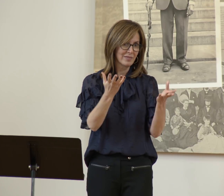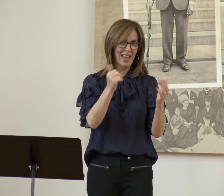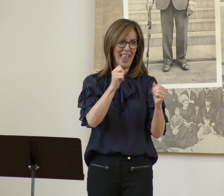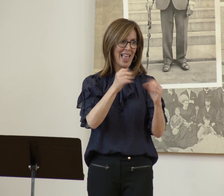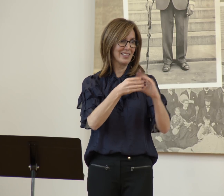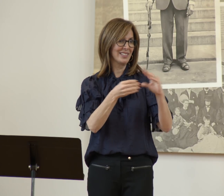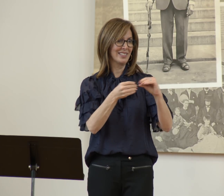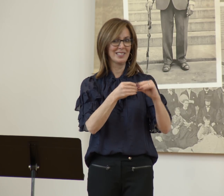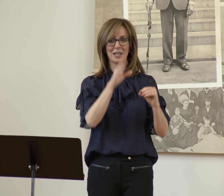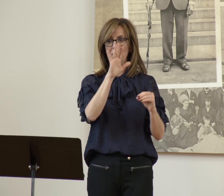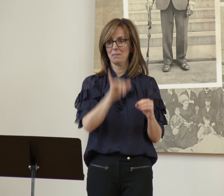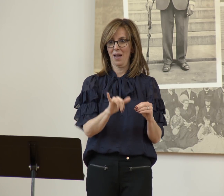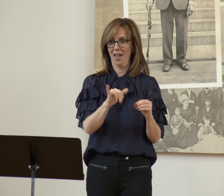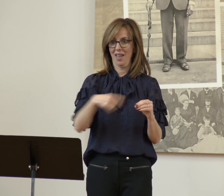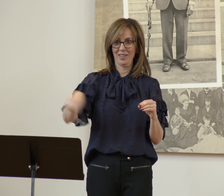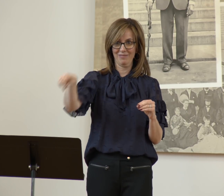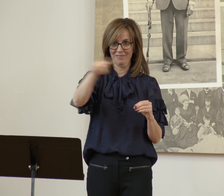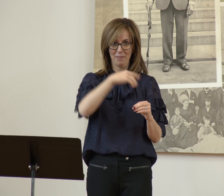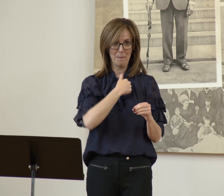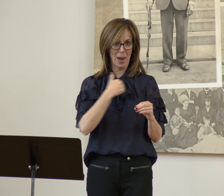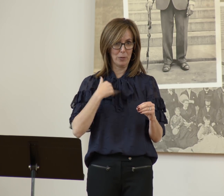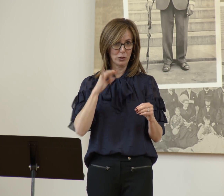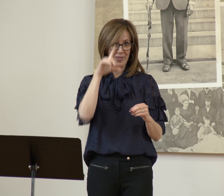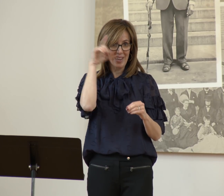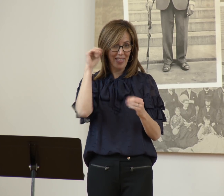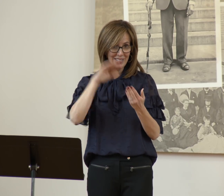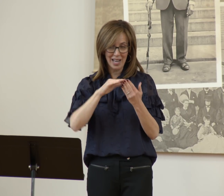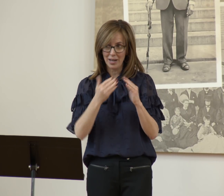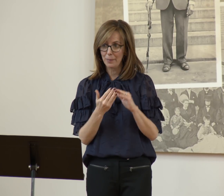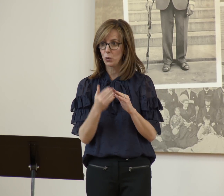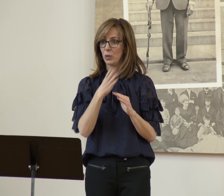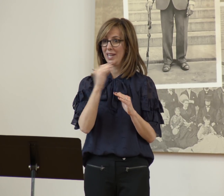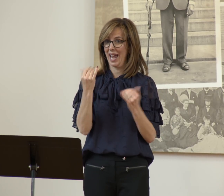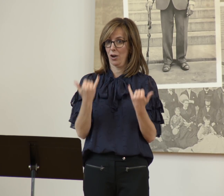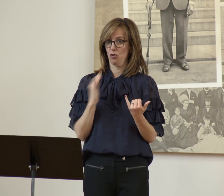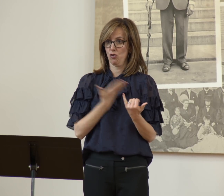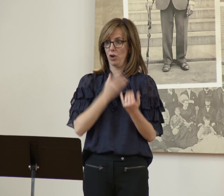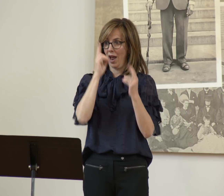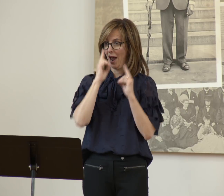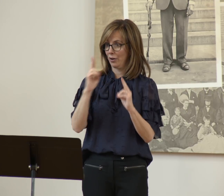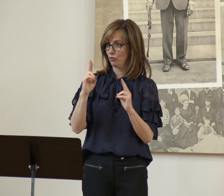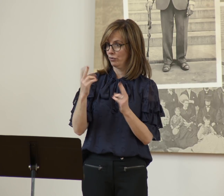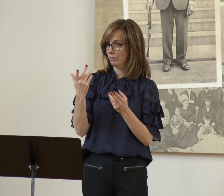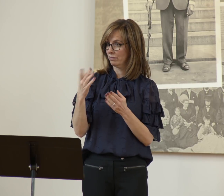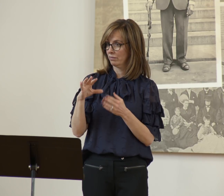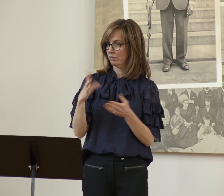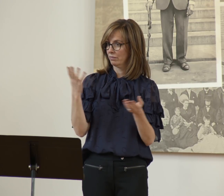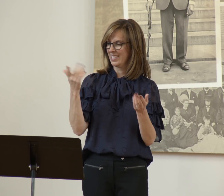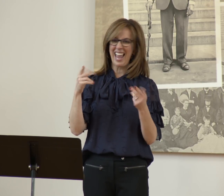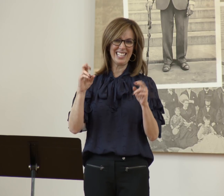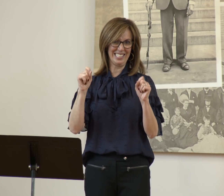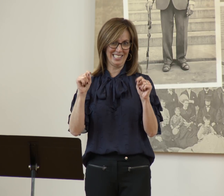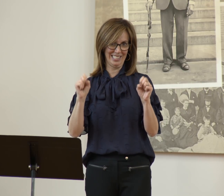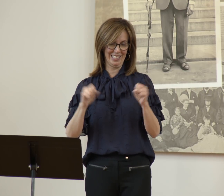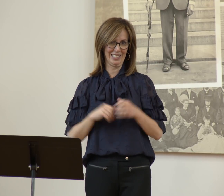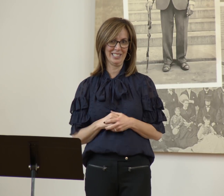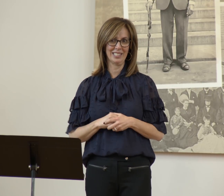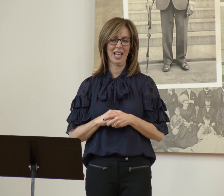He went on to achieve many accomplishments in the world that we see, you know, here